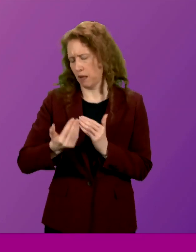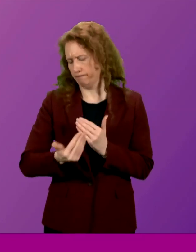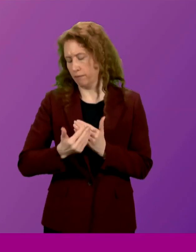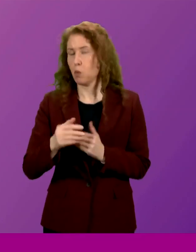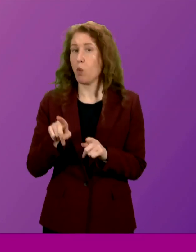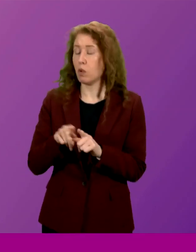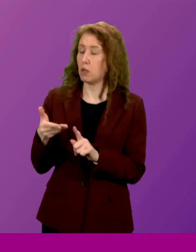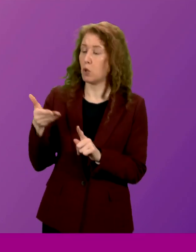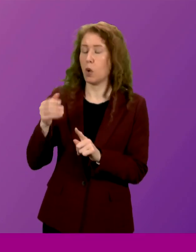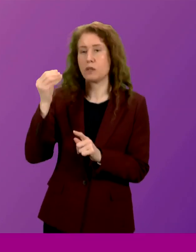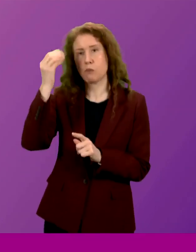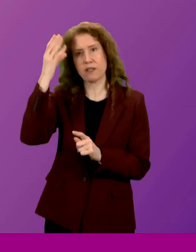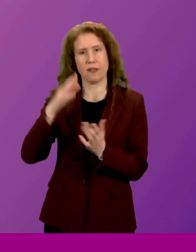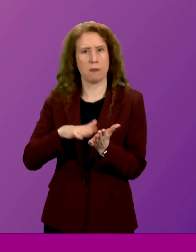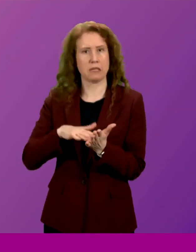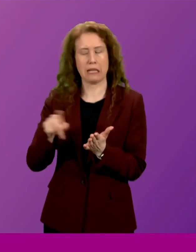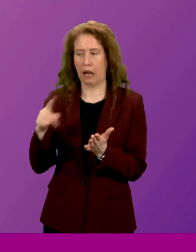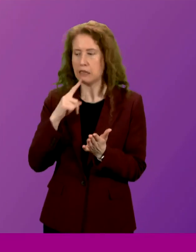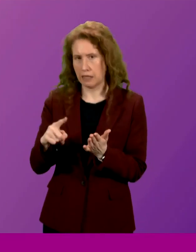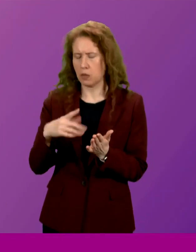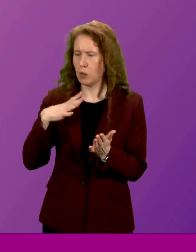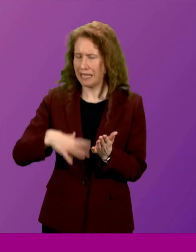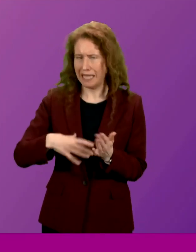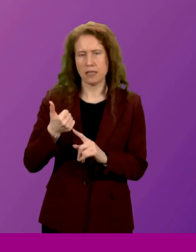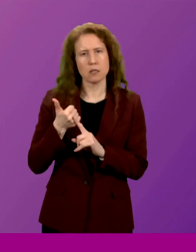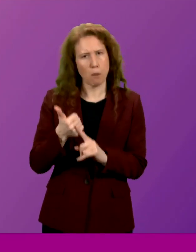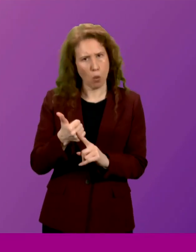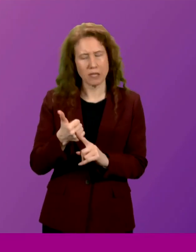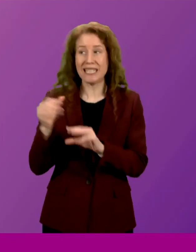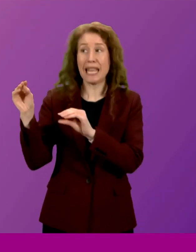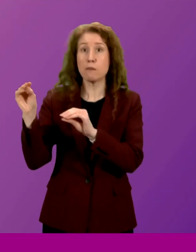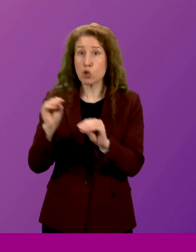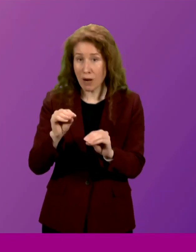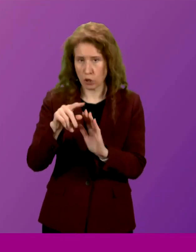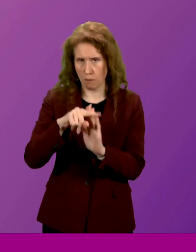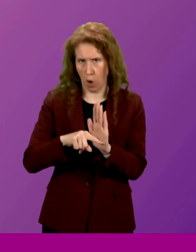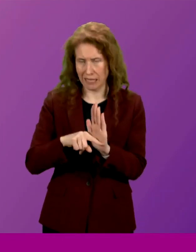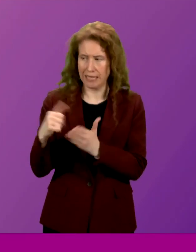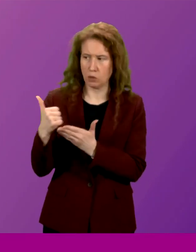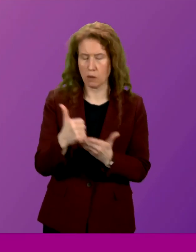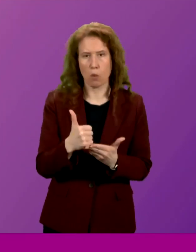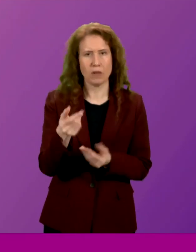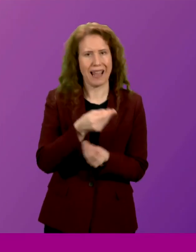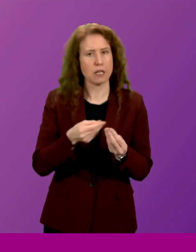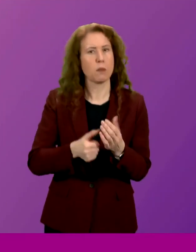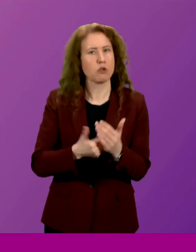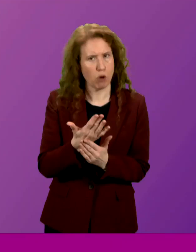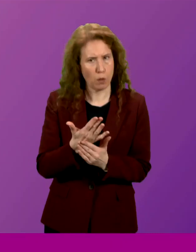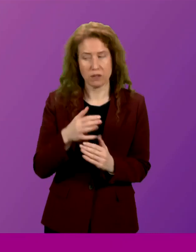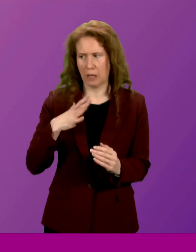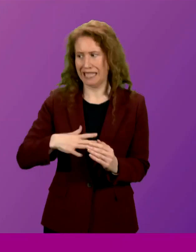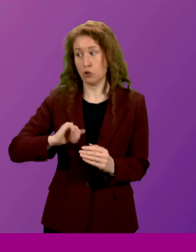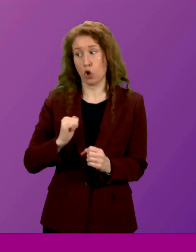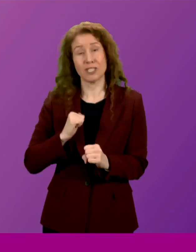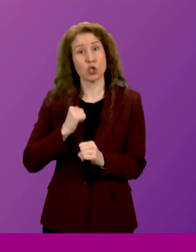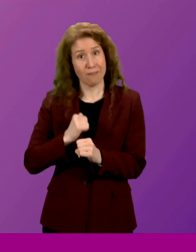that Professor Muscatelli identifies the requirement for a supportive immigration policy to contribute to economic growth and the need for the Scottish